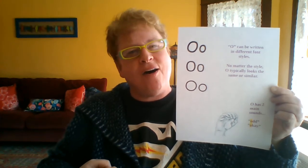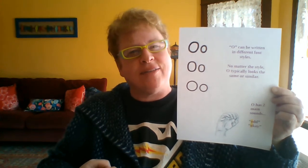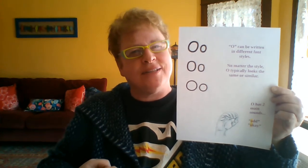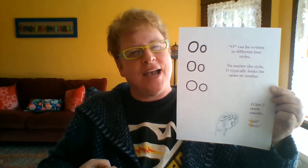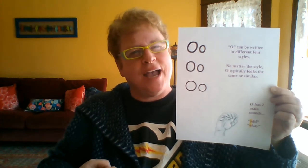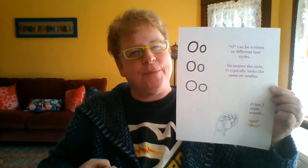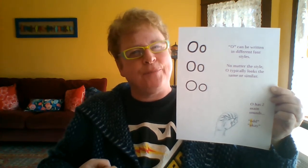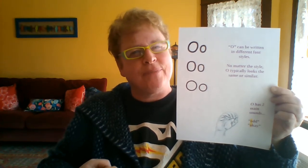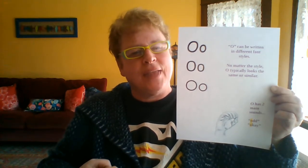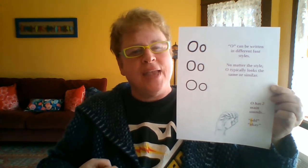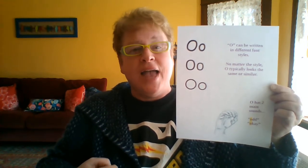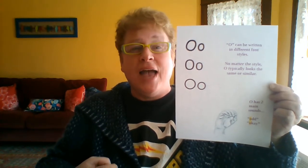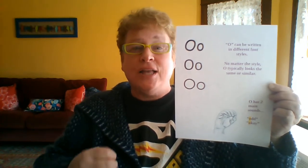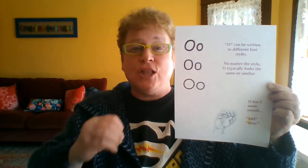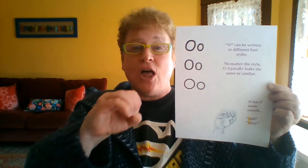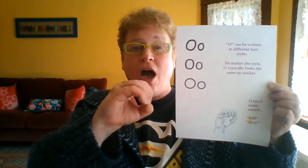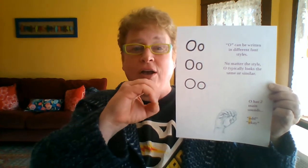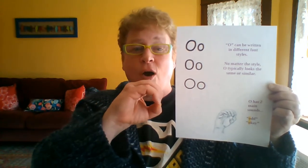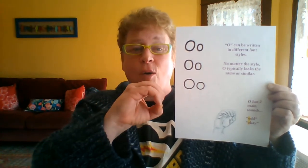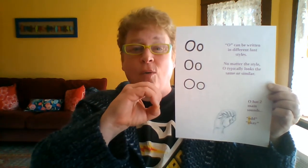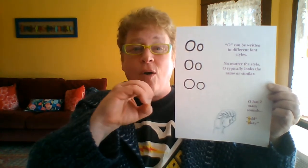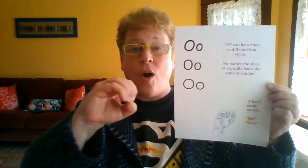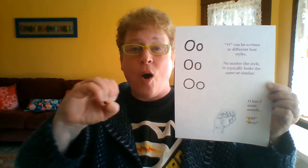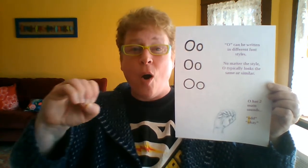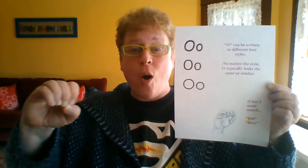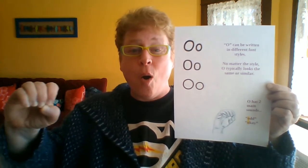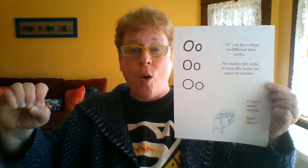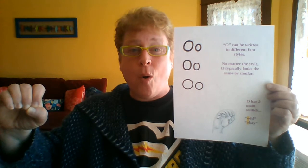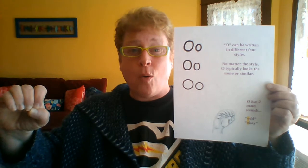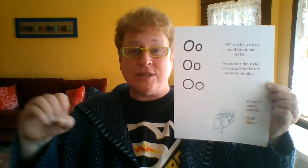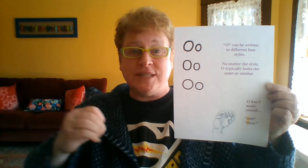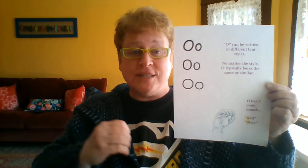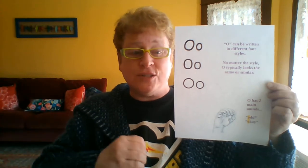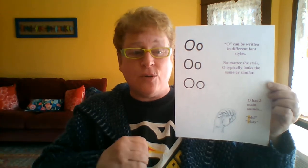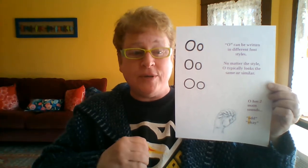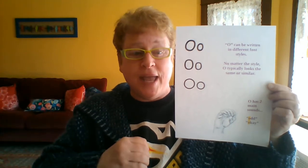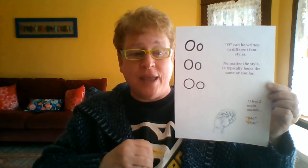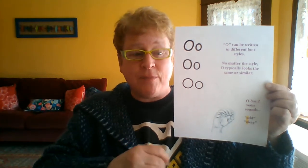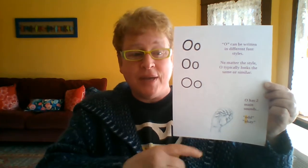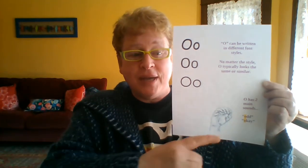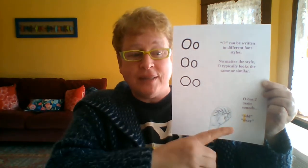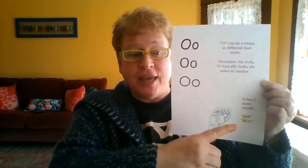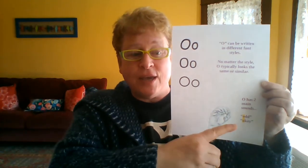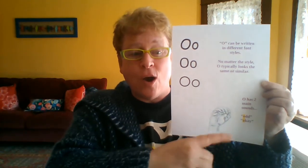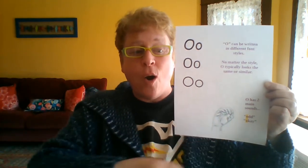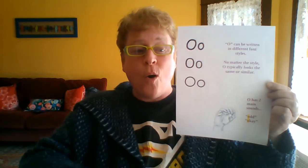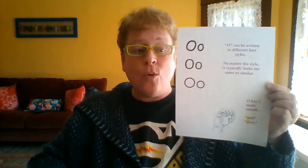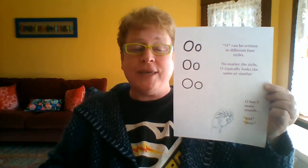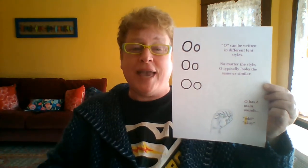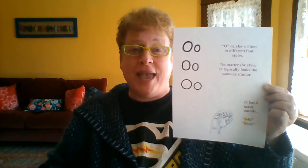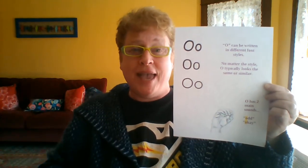the time. Long O, says its own name, like